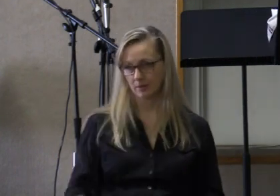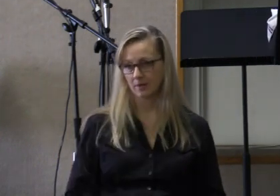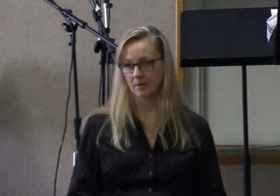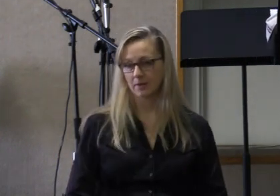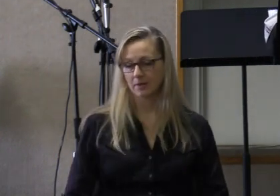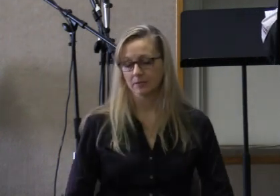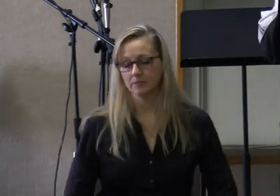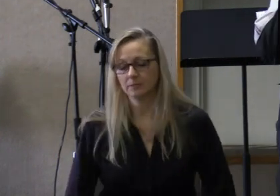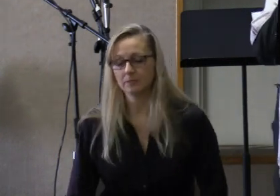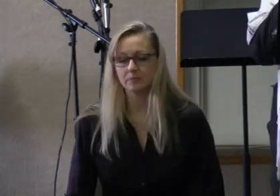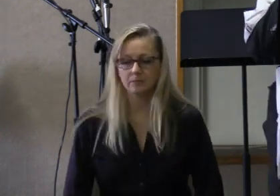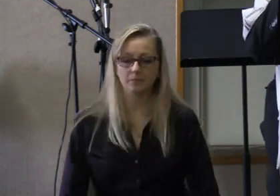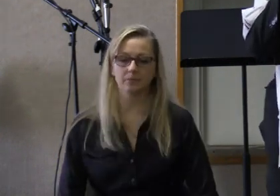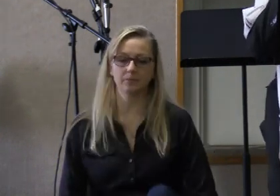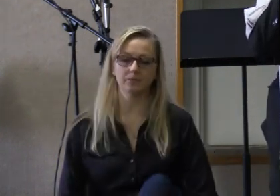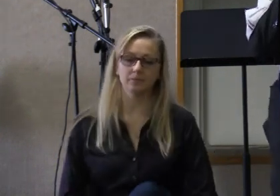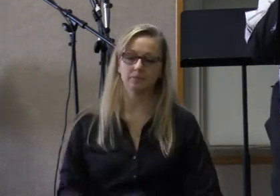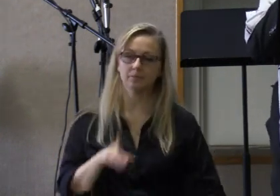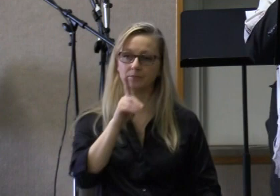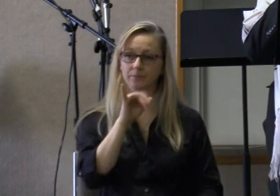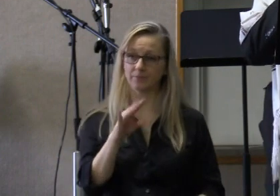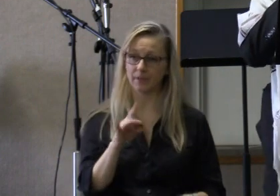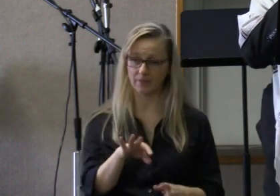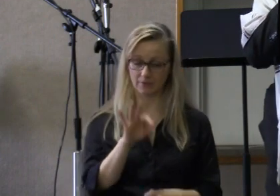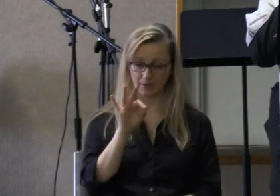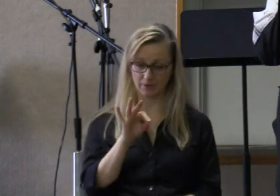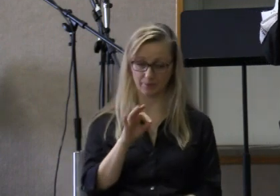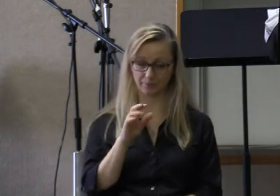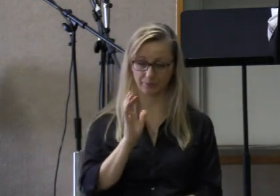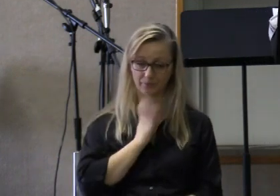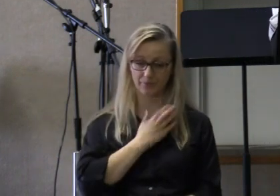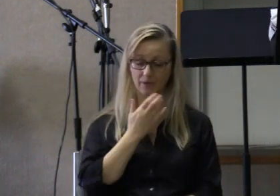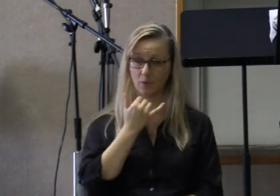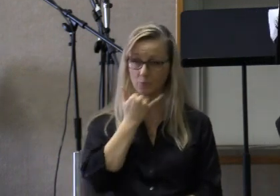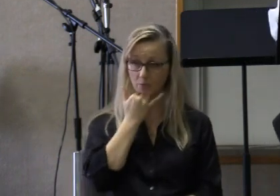As David found out, our wrong desires can lead us into sin.